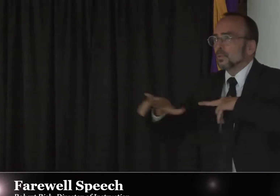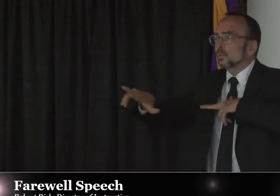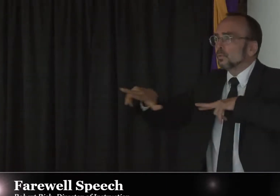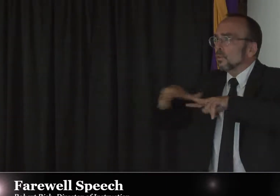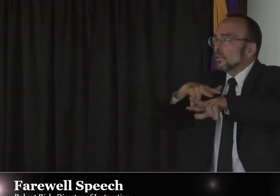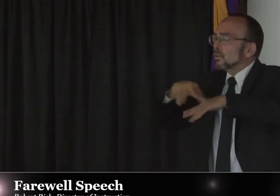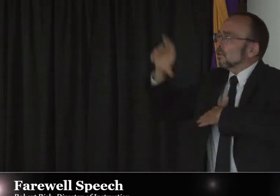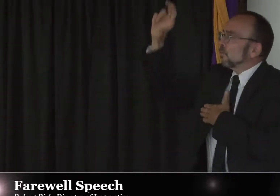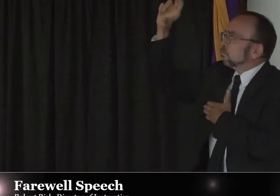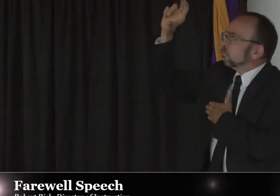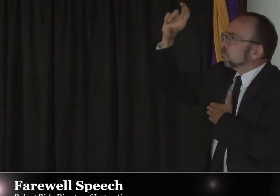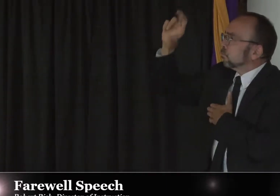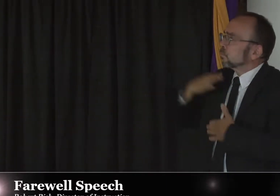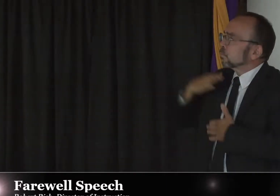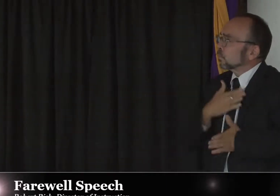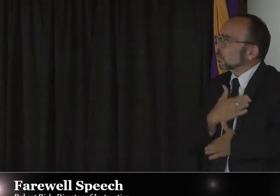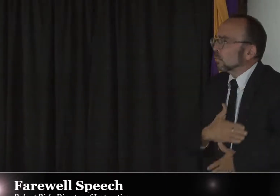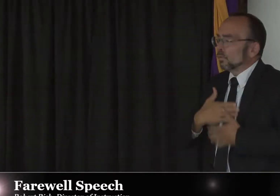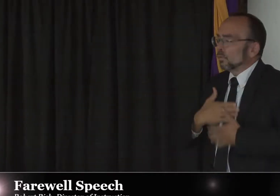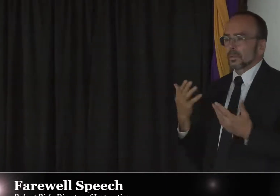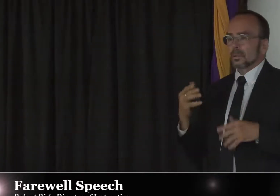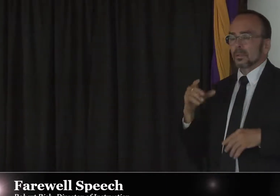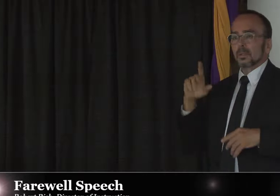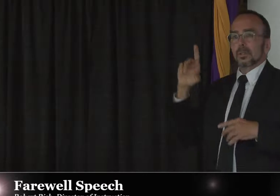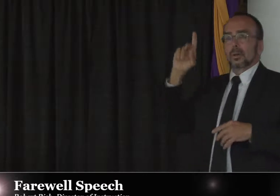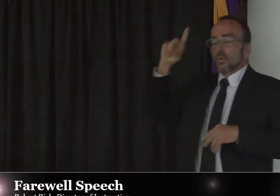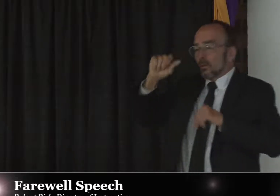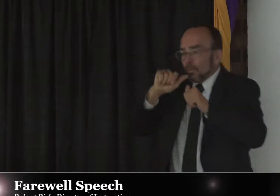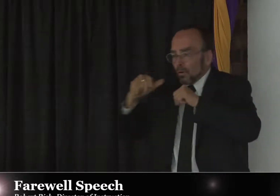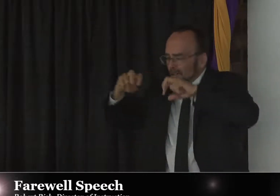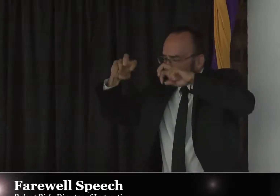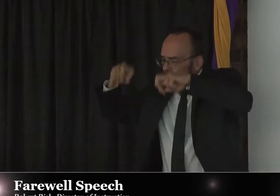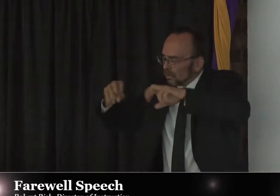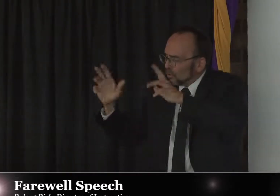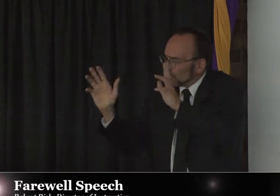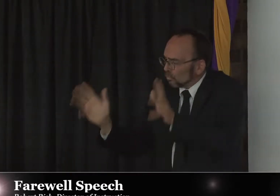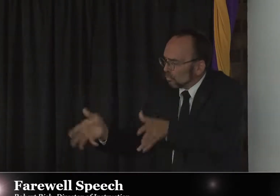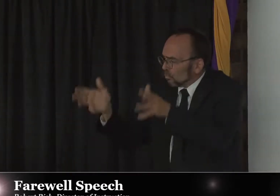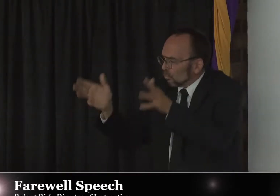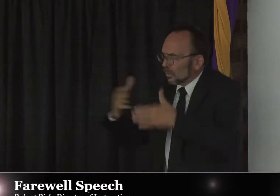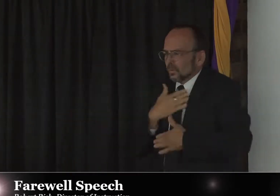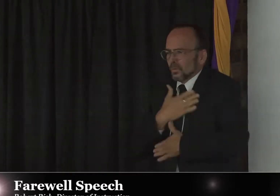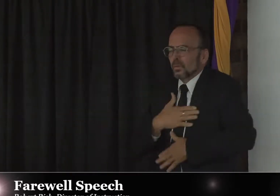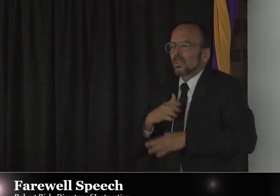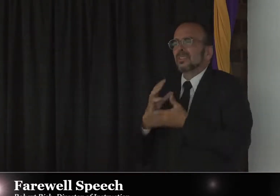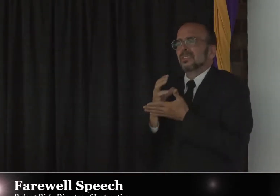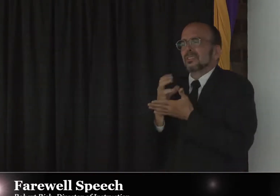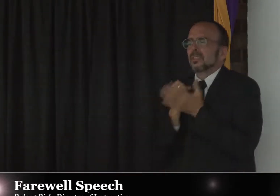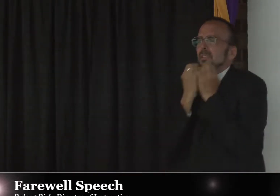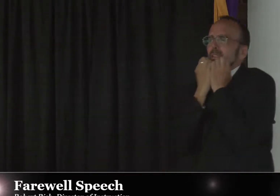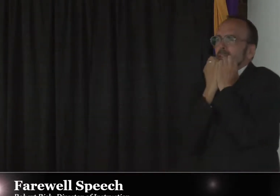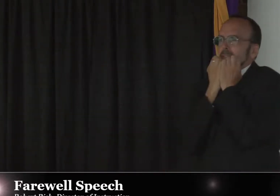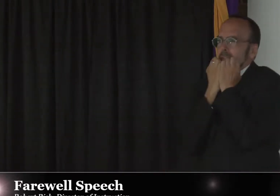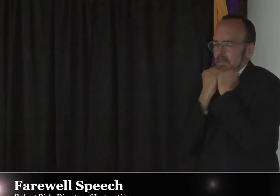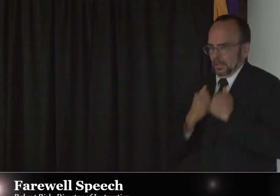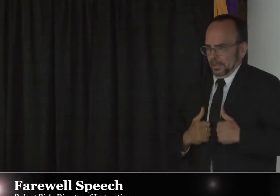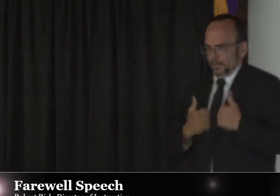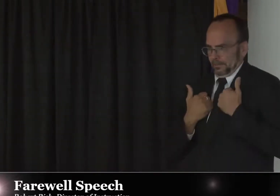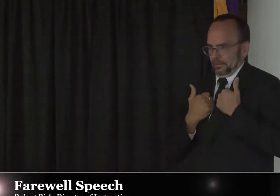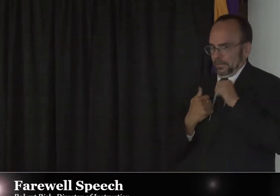You can go to the beach and walk and see the sunset and enjoy that. You can go and sit and chat and have moments